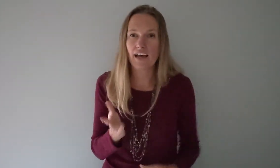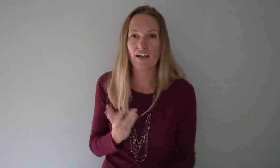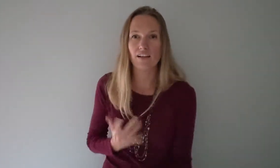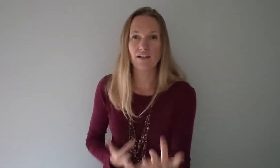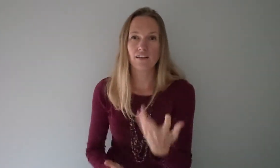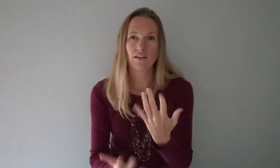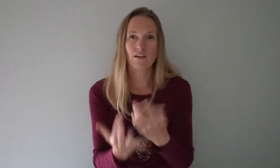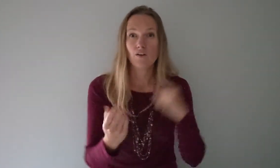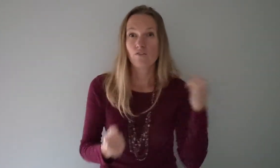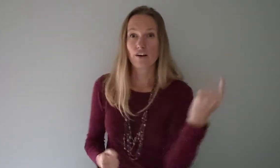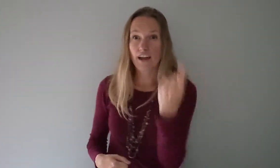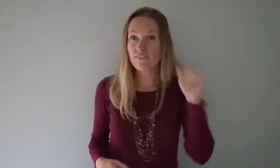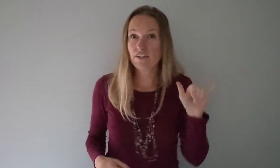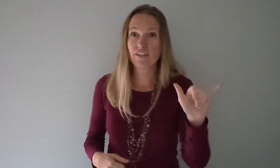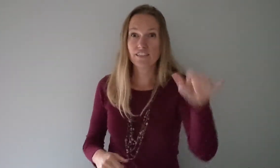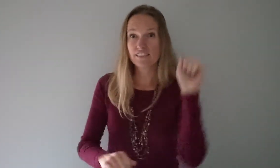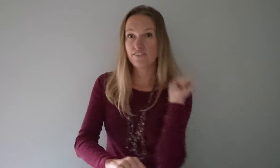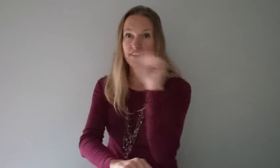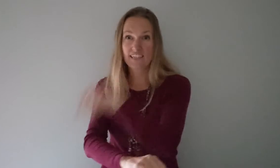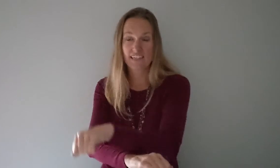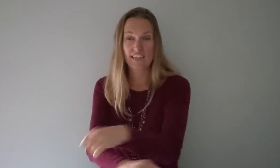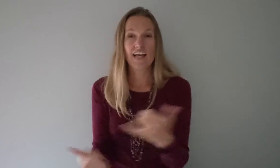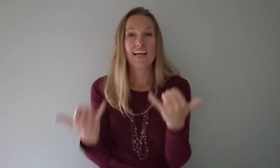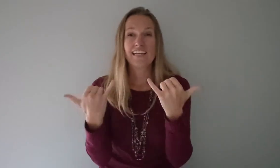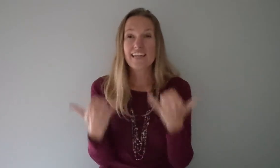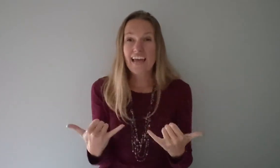hell, forever defeated.